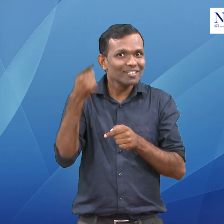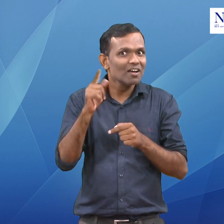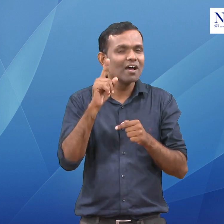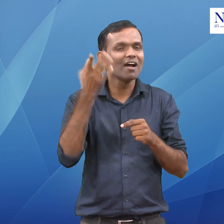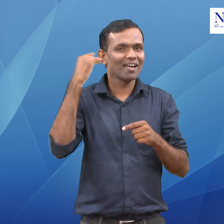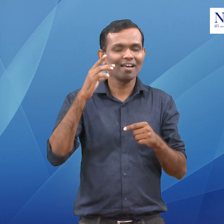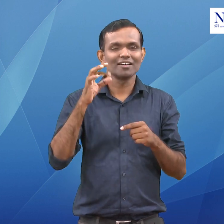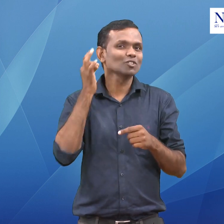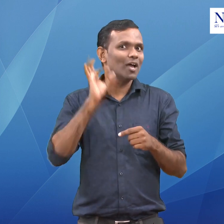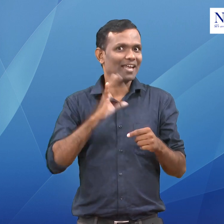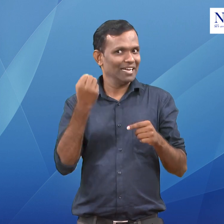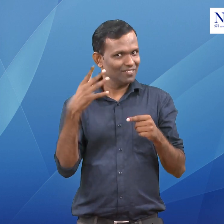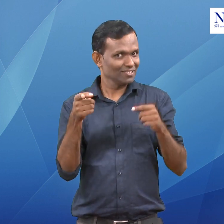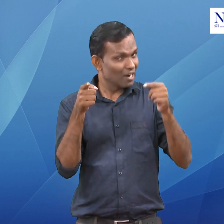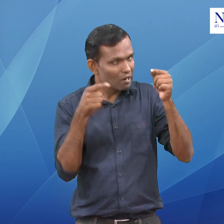BWF World Rankings.